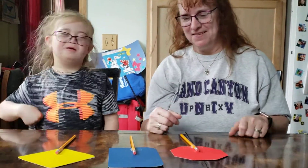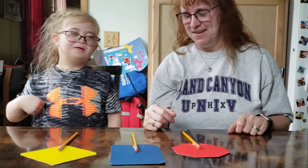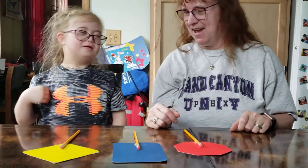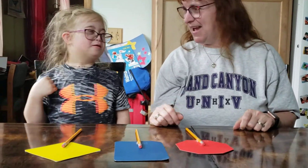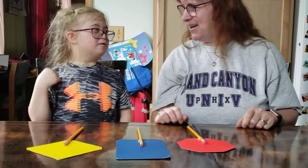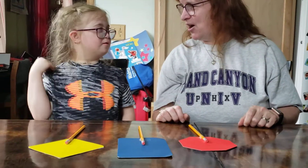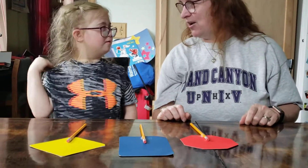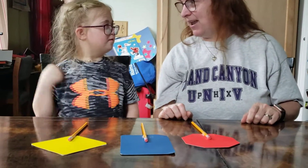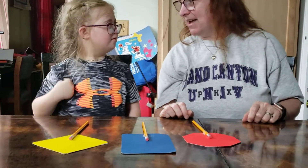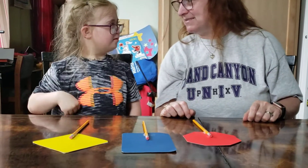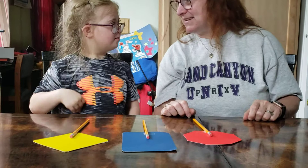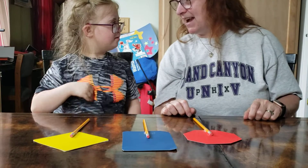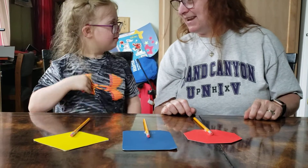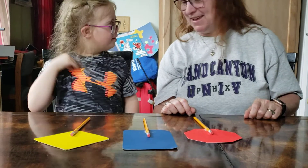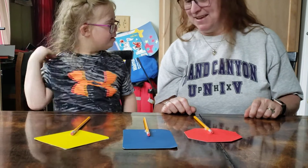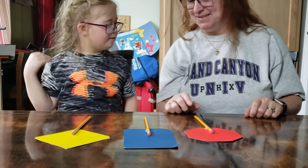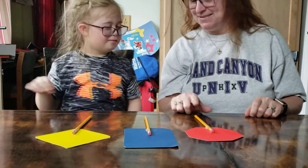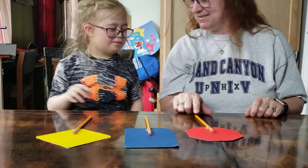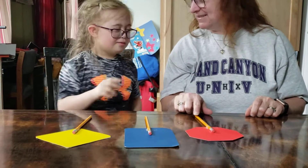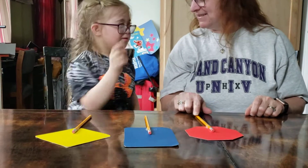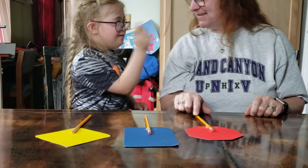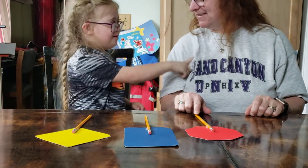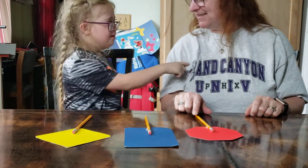Okay, and our last sign is? You.